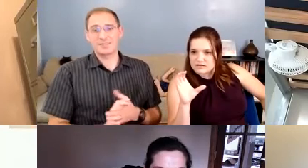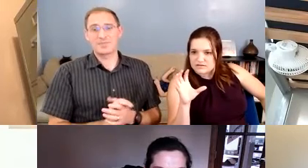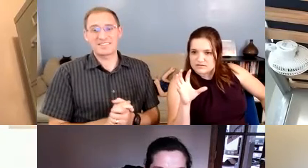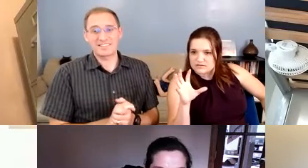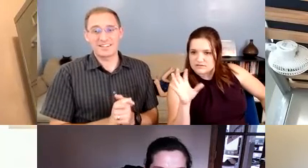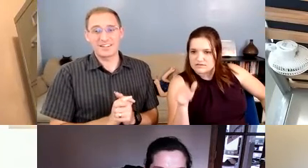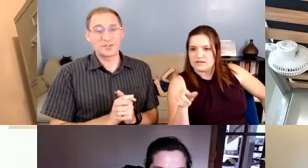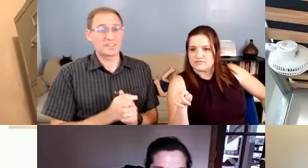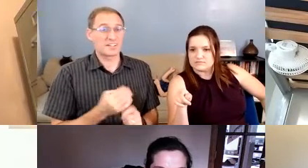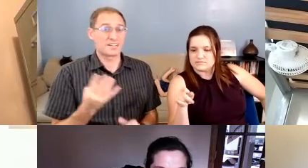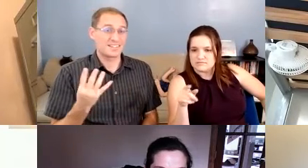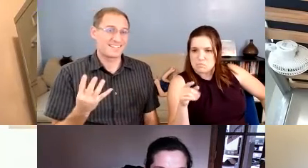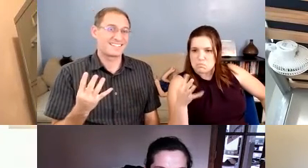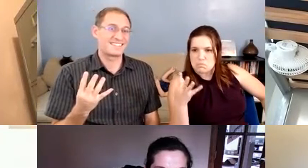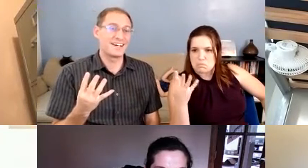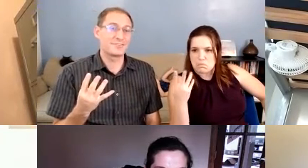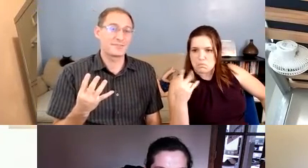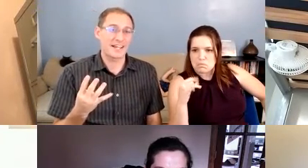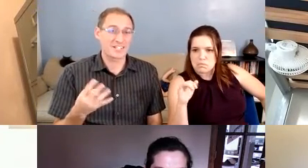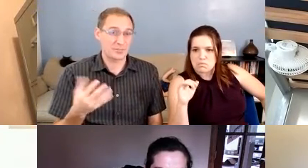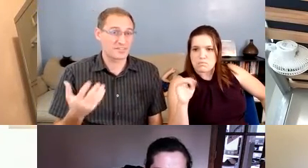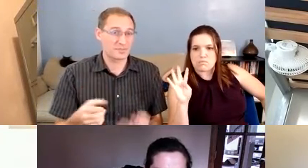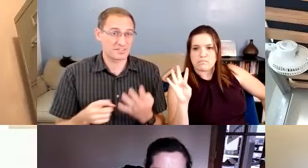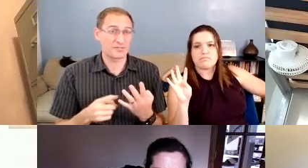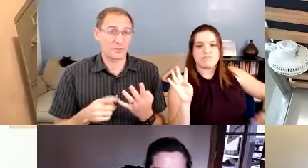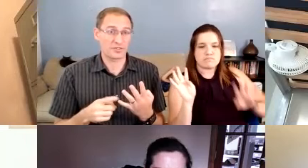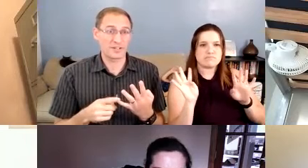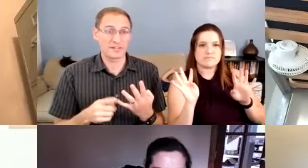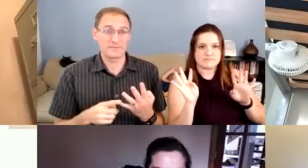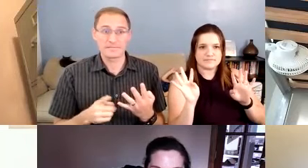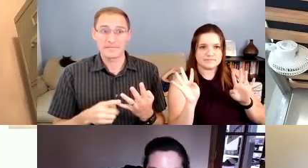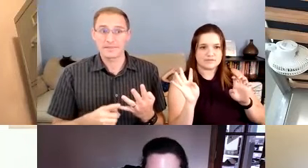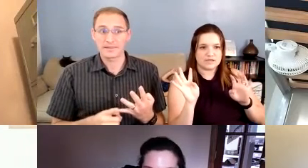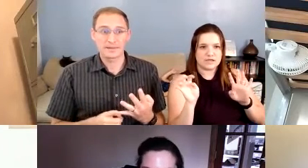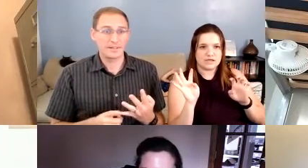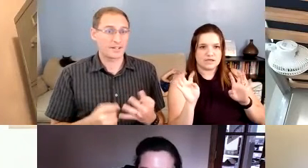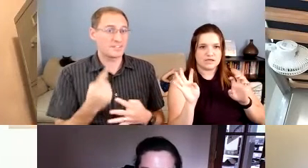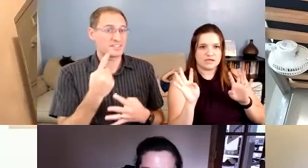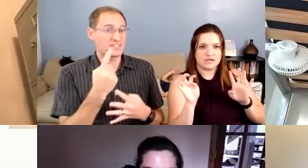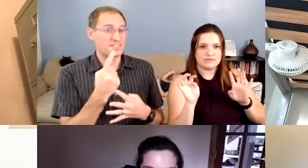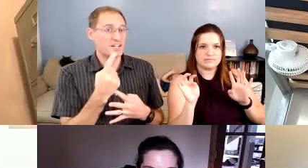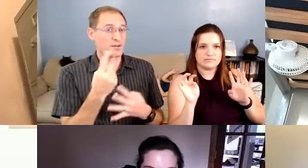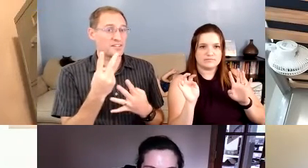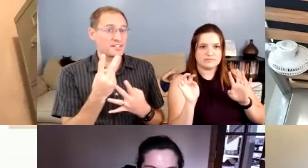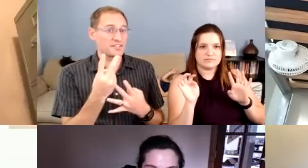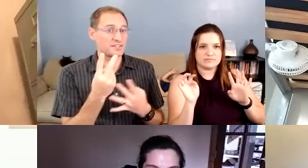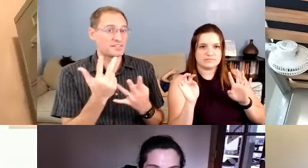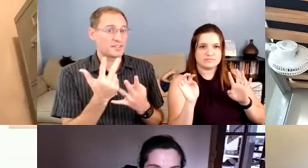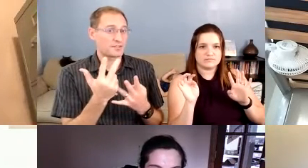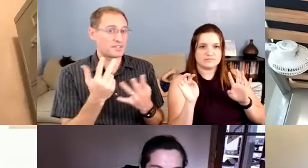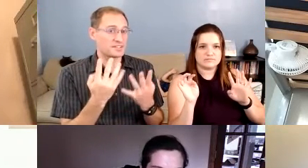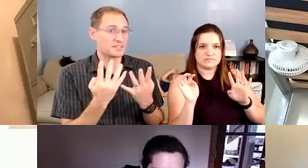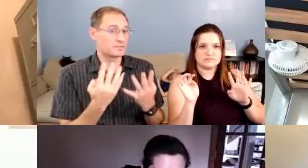Yeah. So basically, it was a CL4 handshake was the fourth one. Mm-hmm. You know, I should have just said CL1,